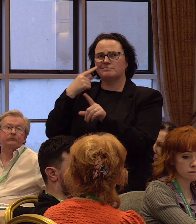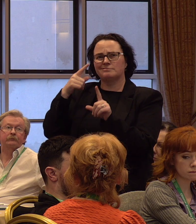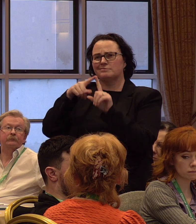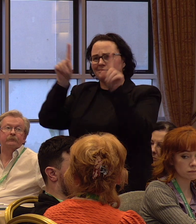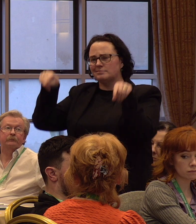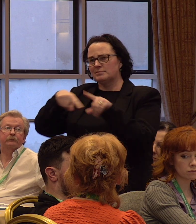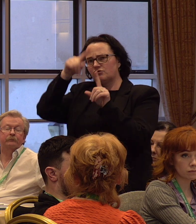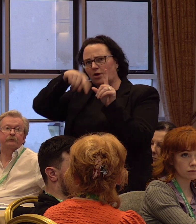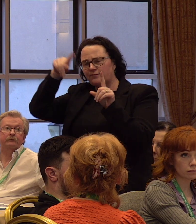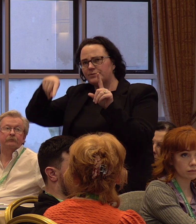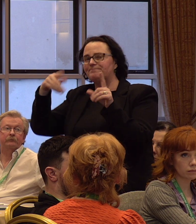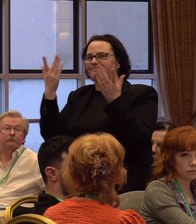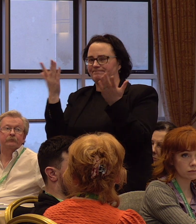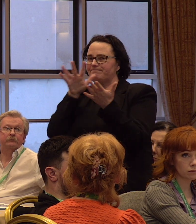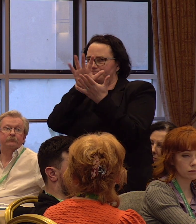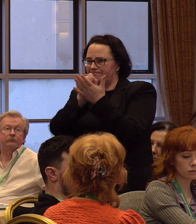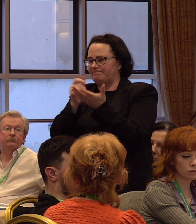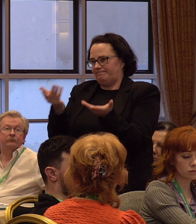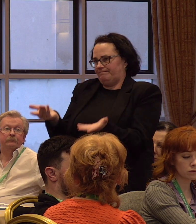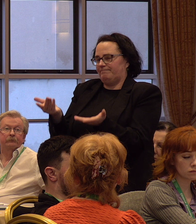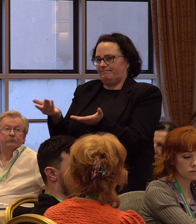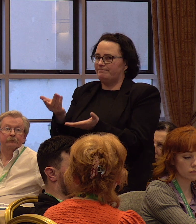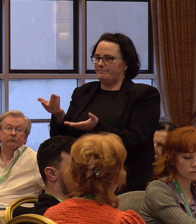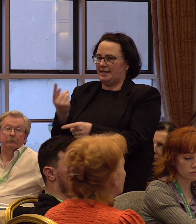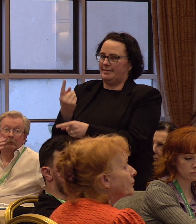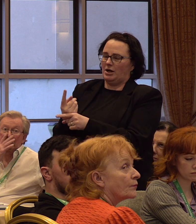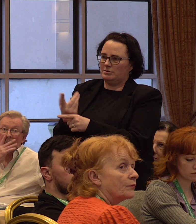showed that that's the case. And